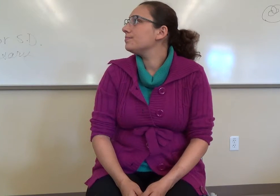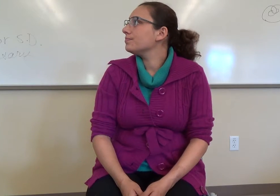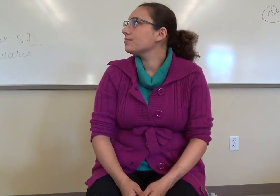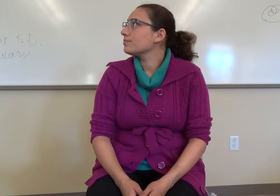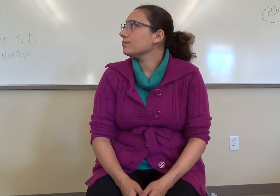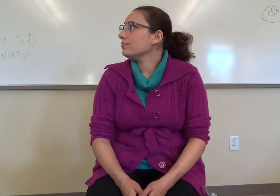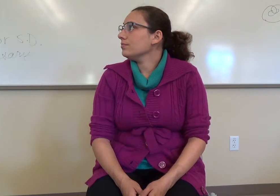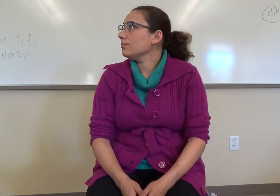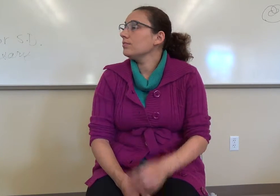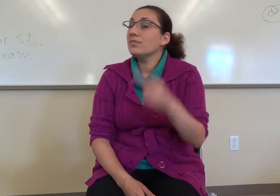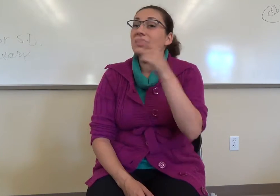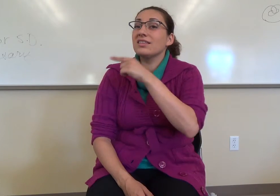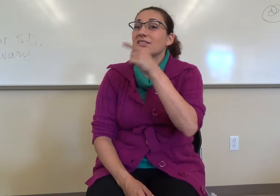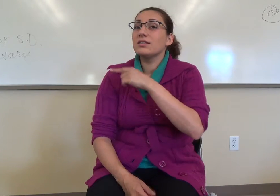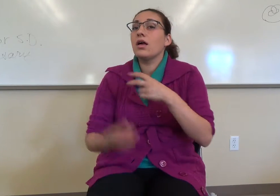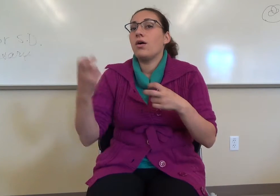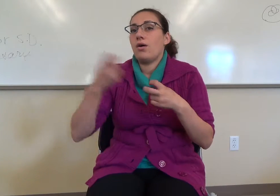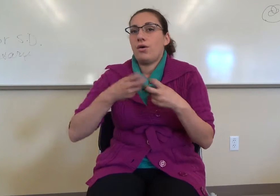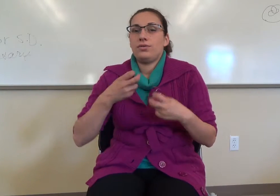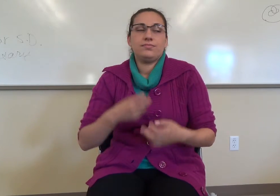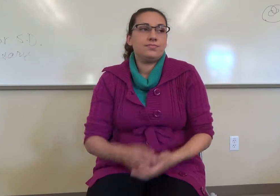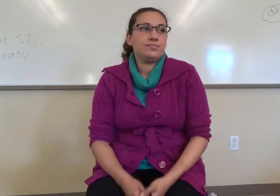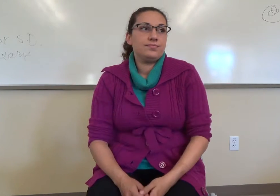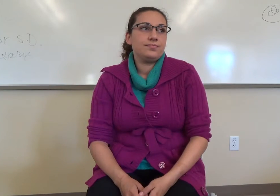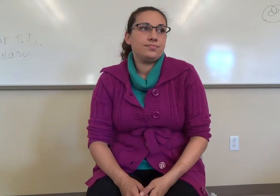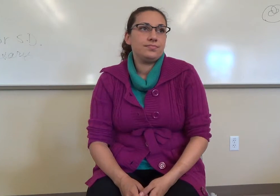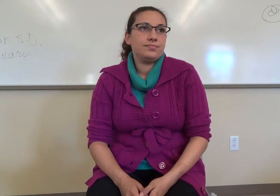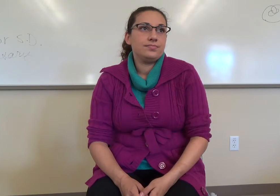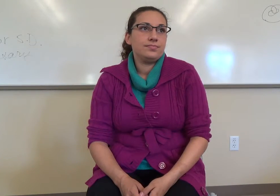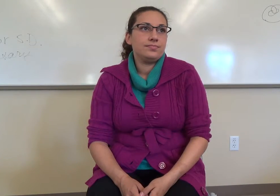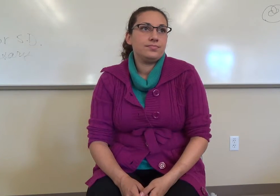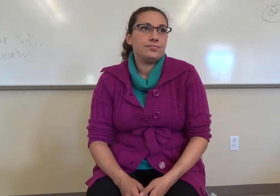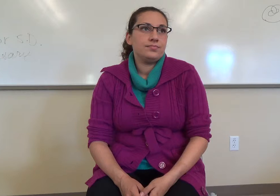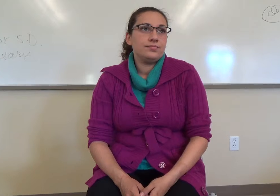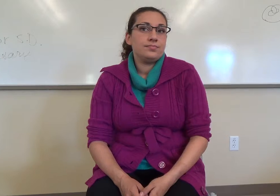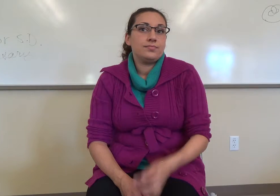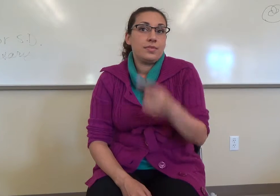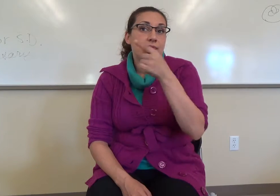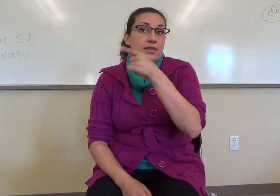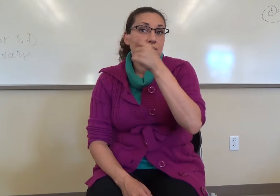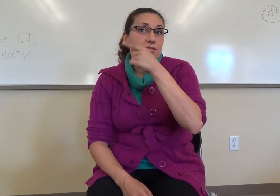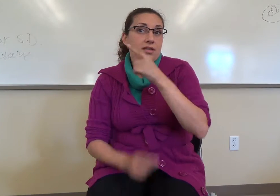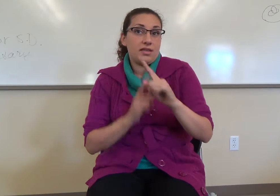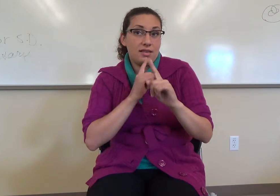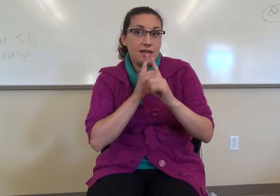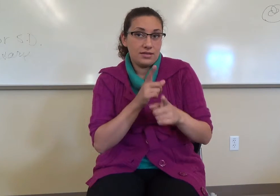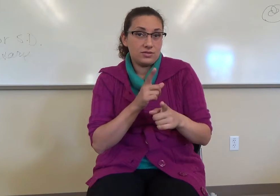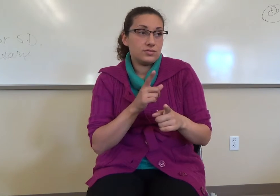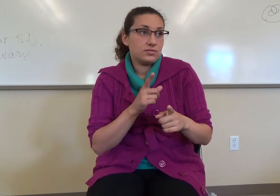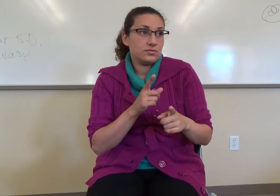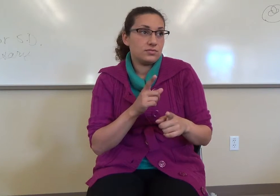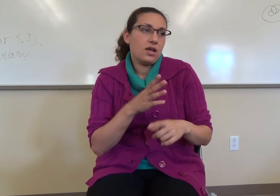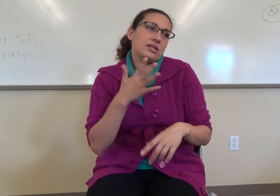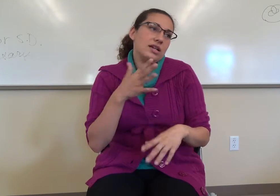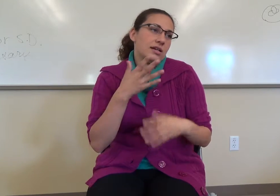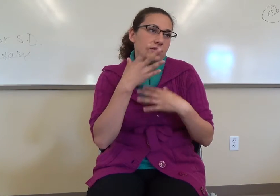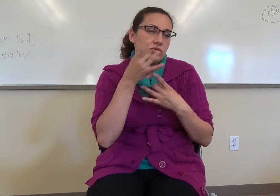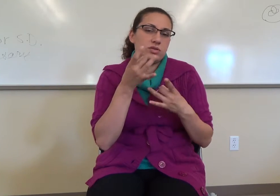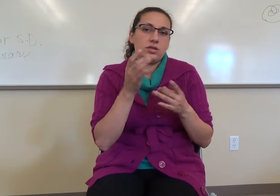This is a tricky one. This one, in this one, the answer, and this is kind of interesting, the book gives one